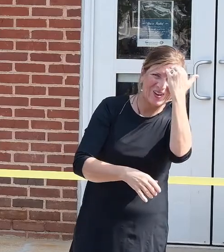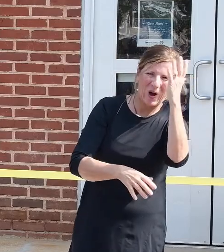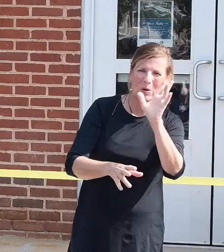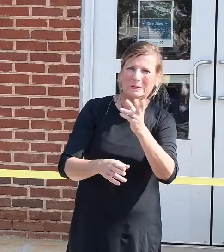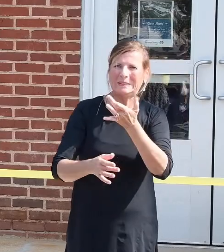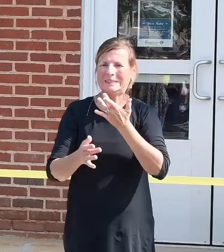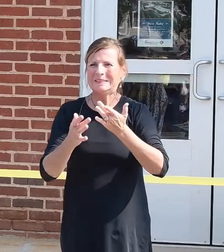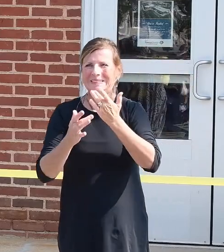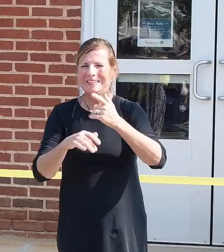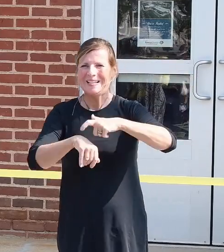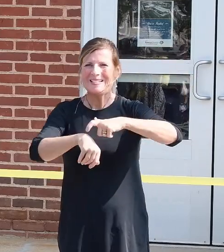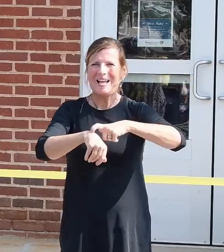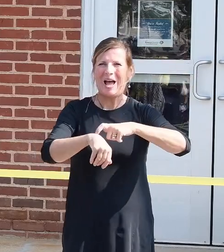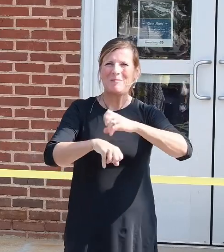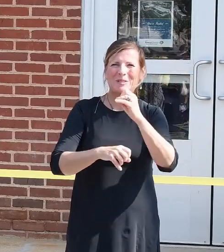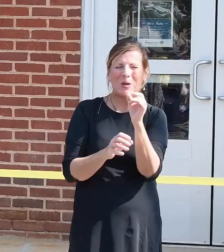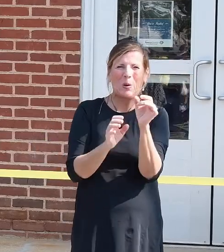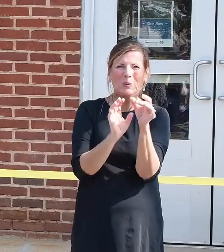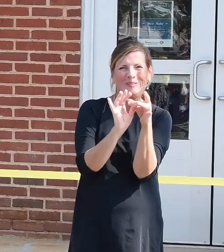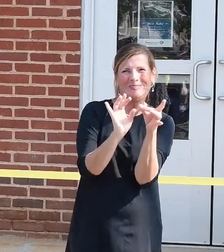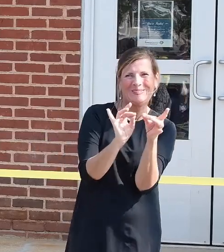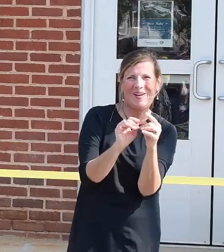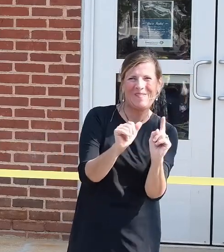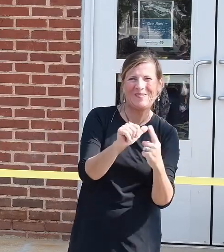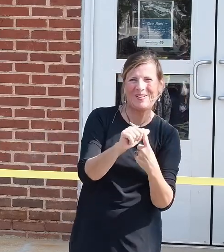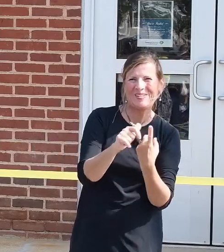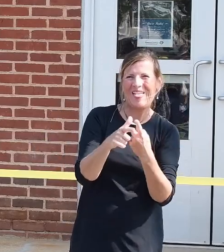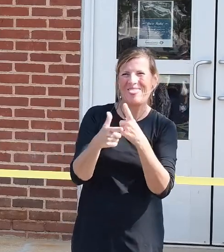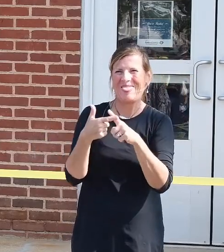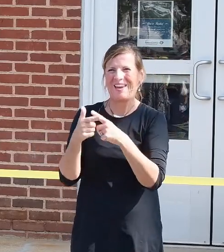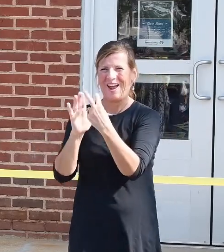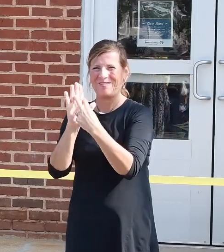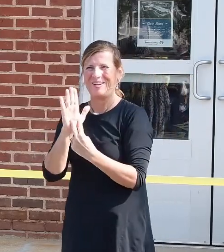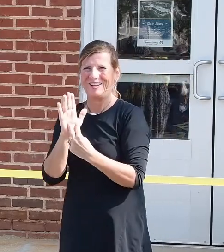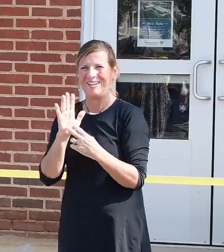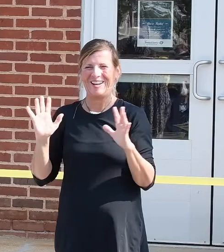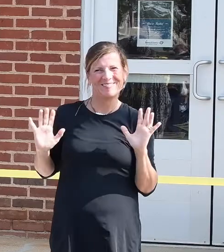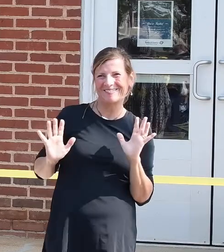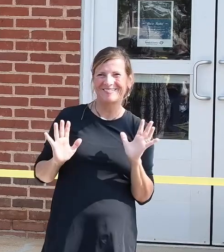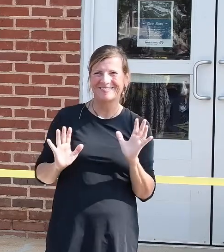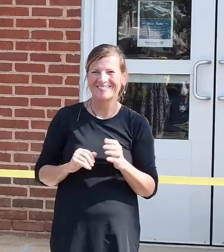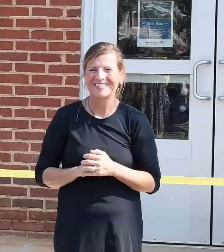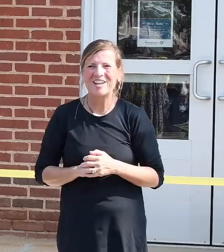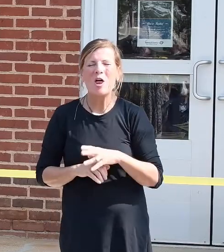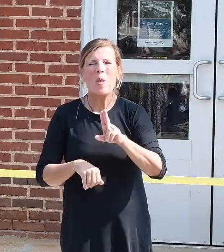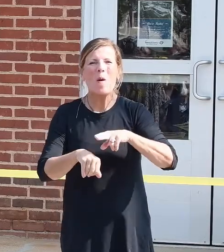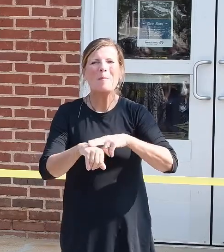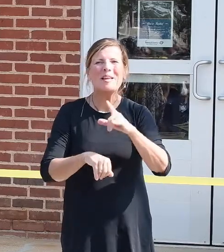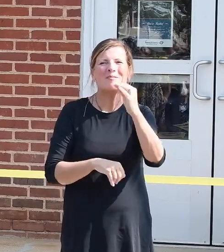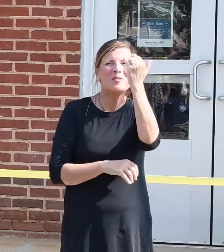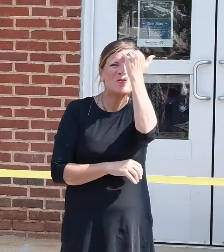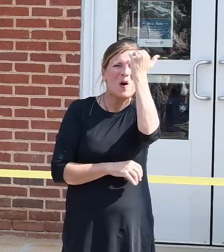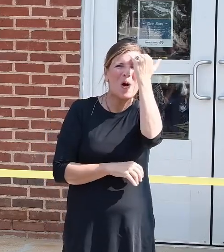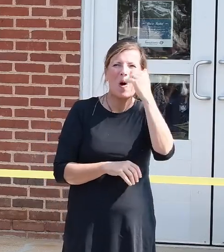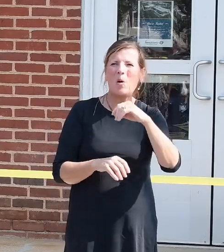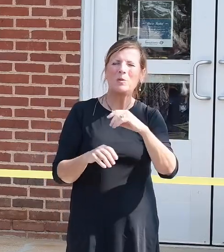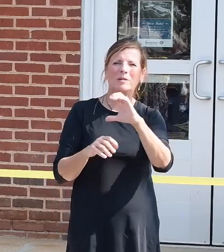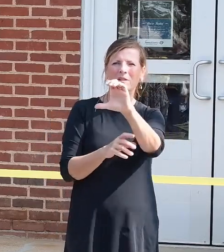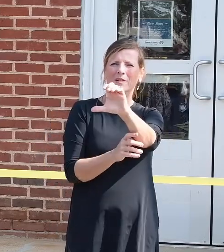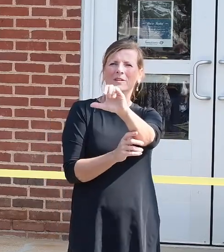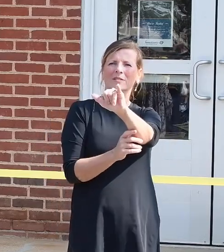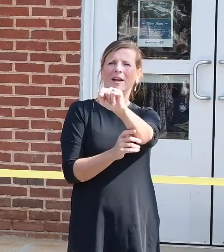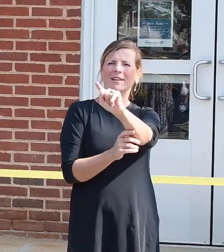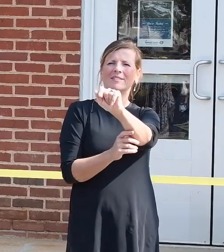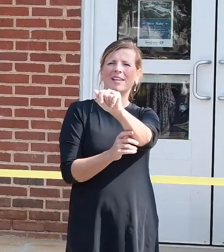of time. So I'm just going to do a little story and then read it and then do what I need to do. Normally, if you know anything about citations